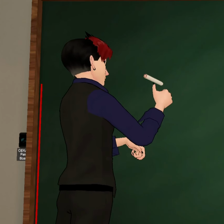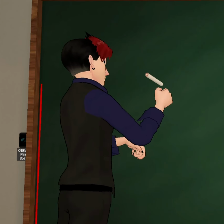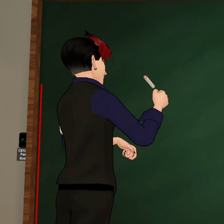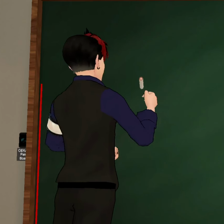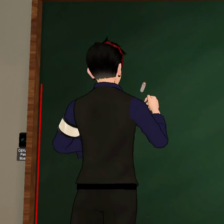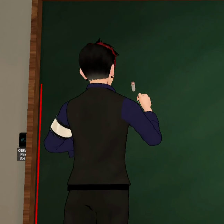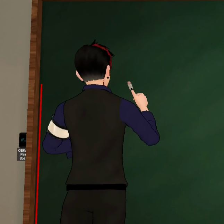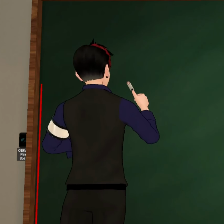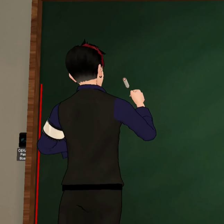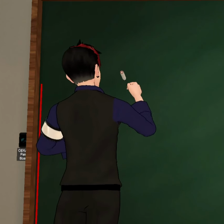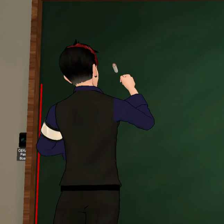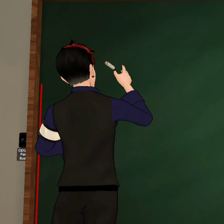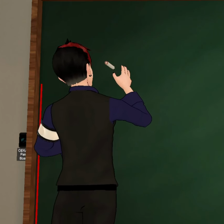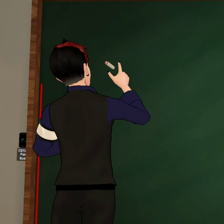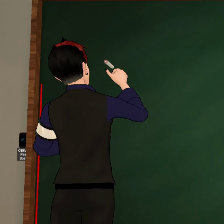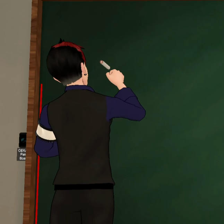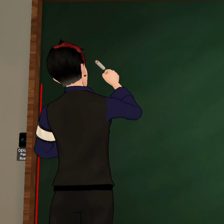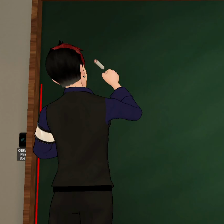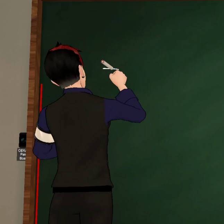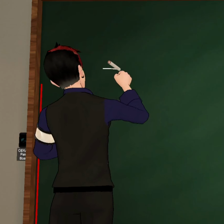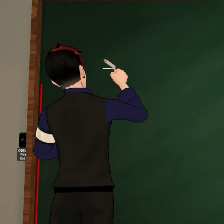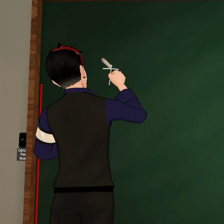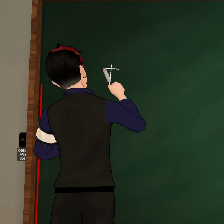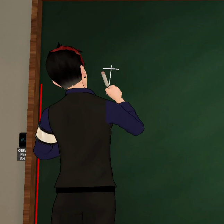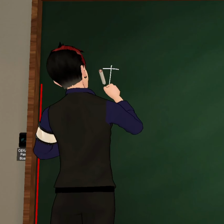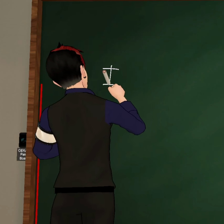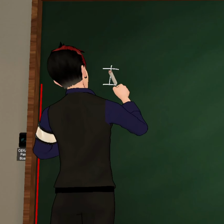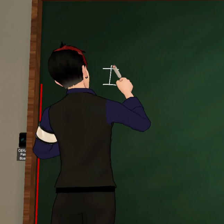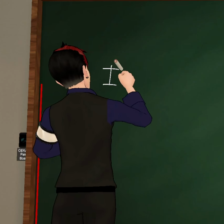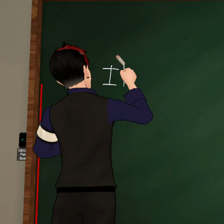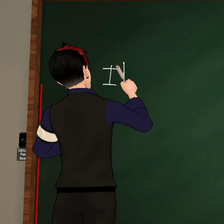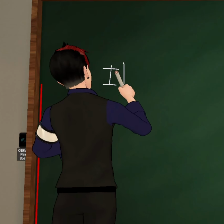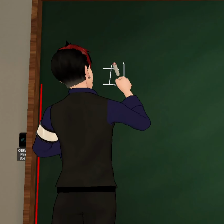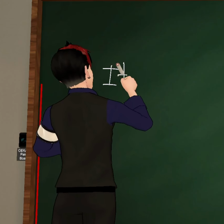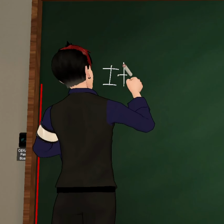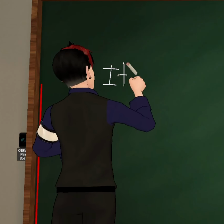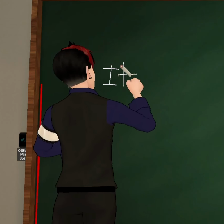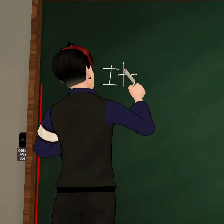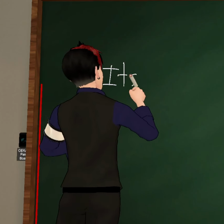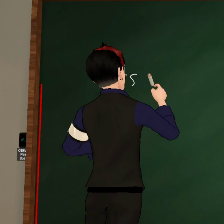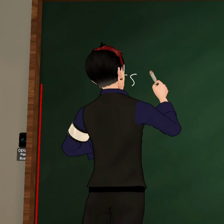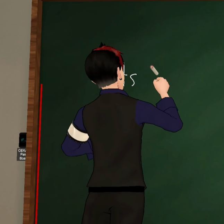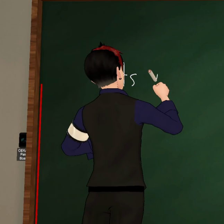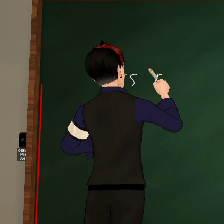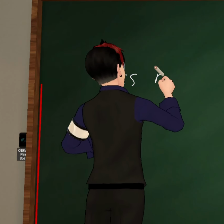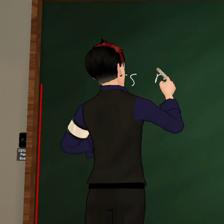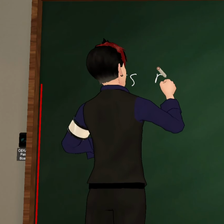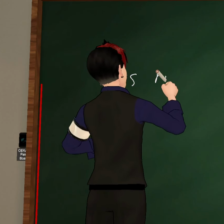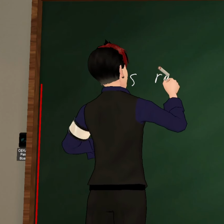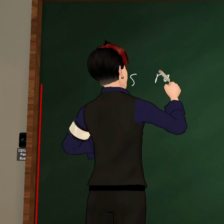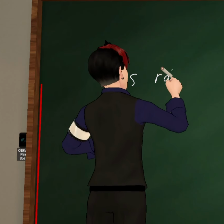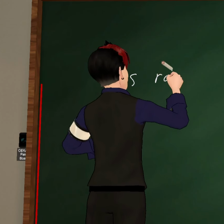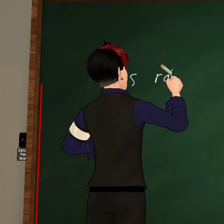This is kind of funny because this is literally what I was working with my deaf students about like 2 days ago.